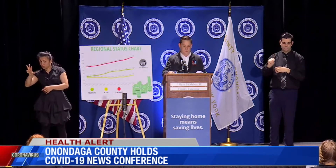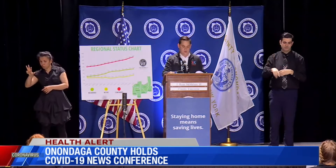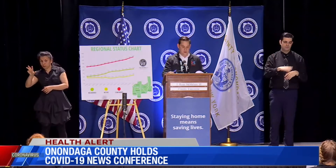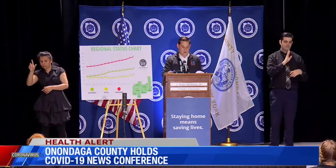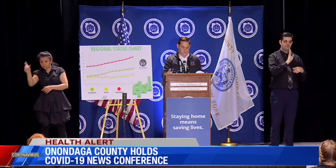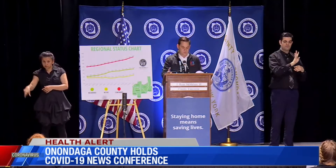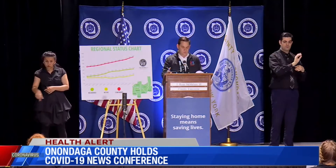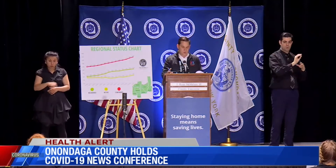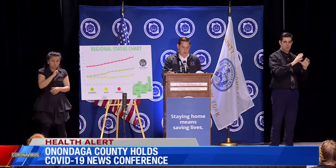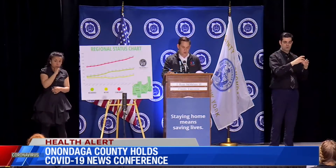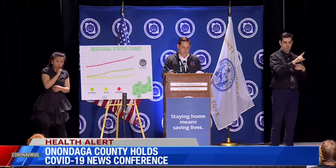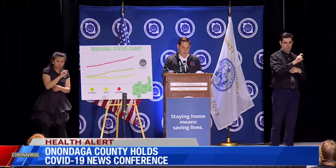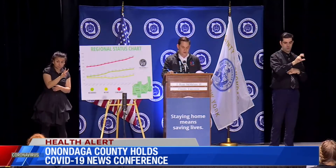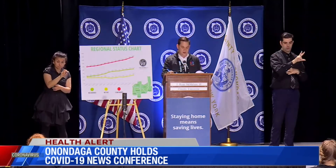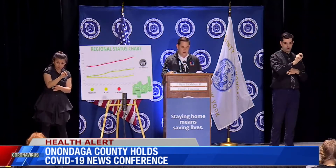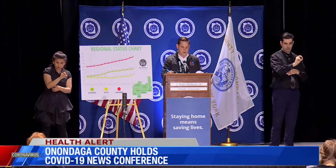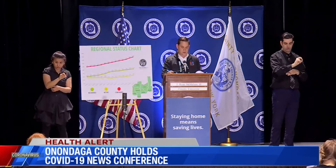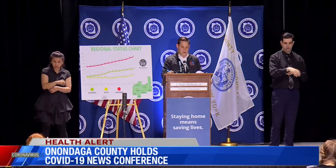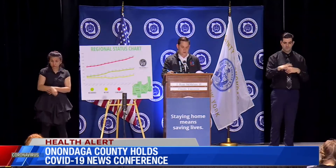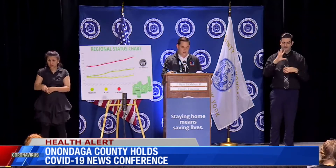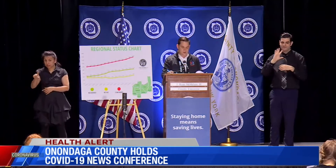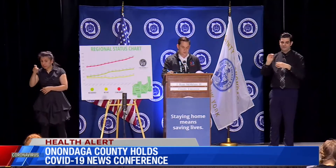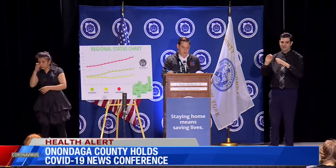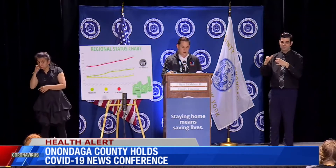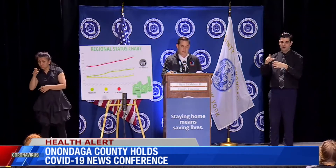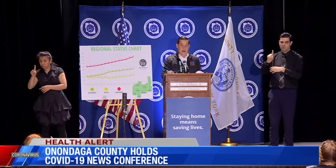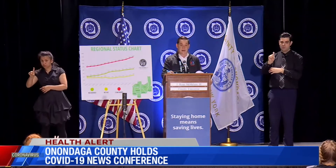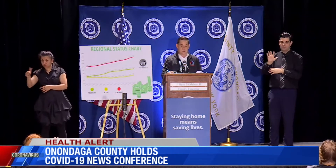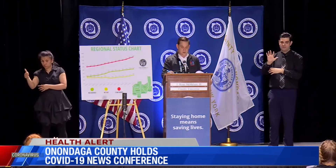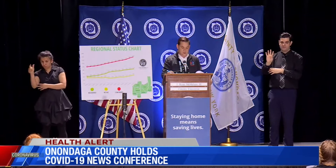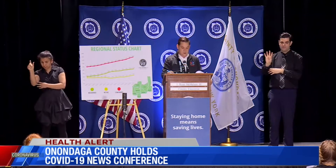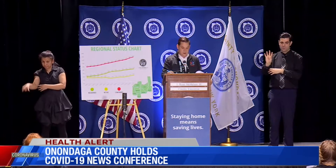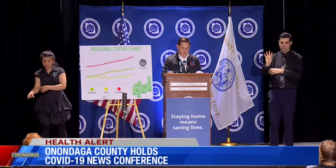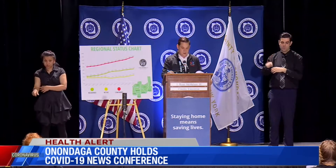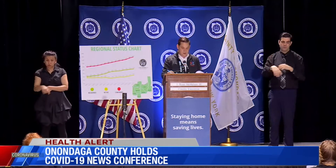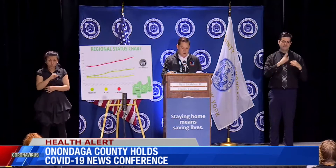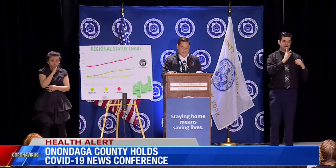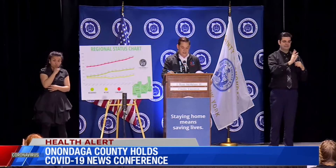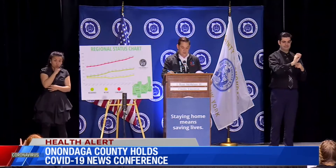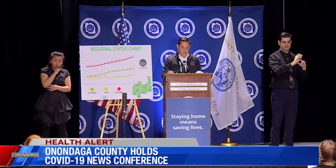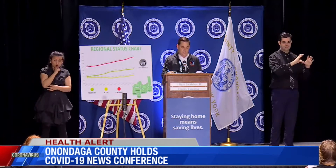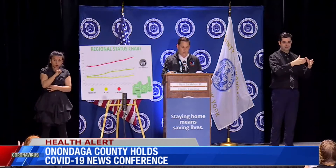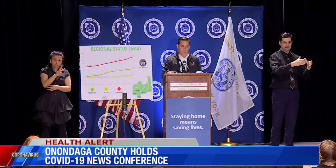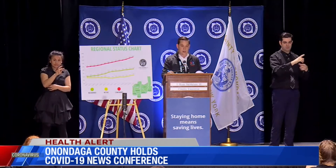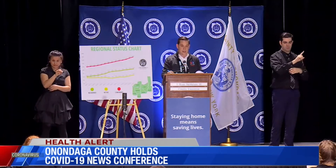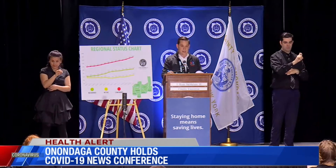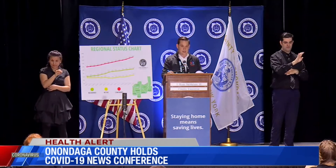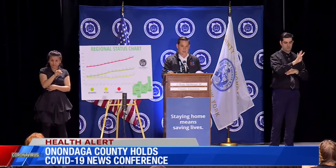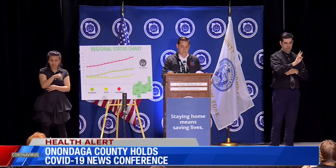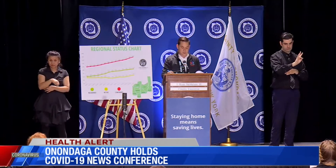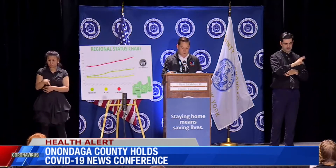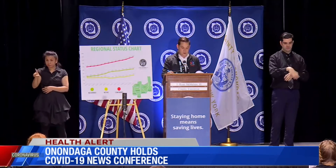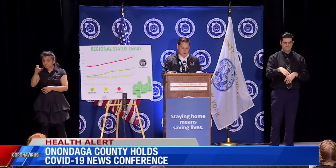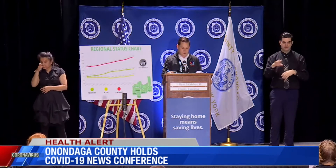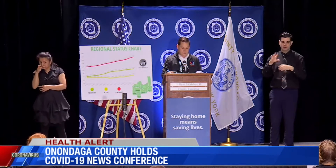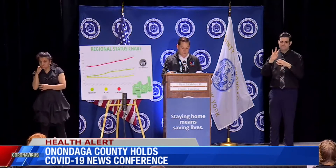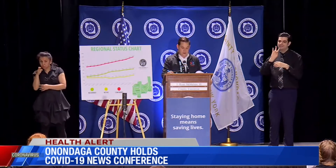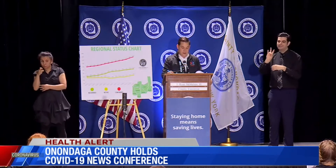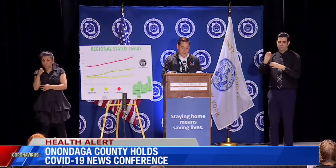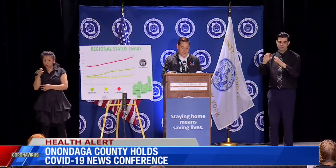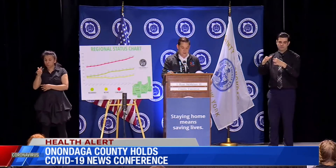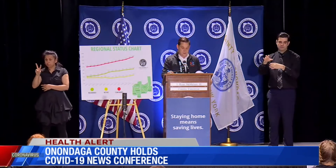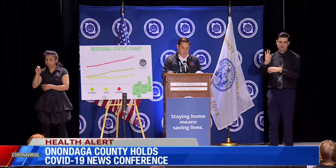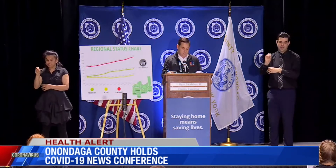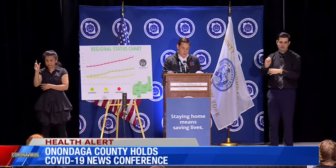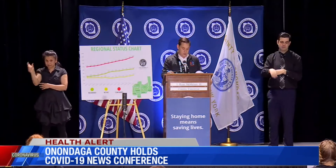in their 50s, 147 in their 60s, 90 in their 70s, 74 in their 80s, and 37 in